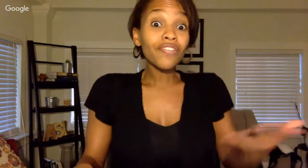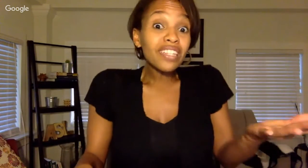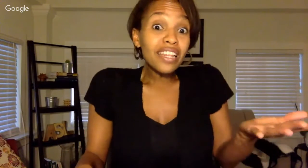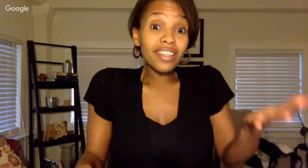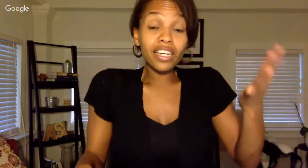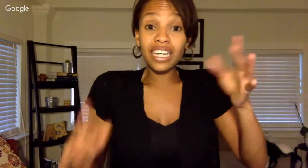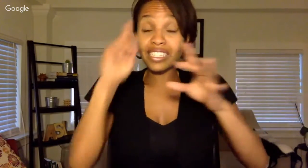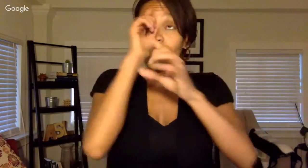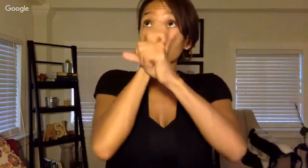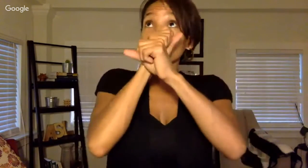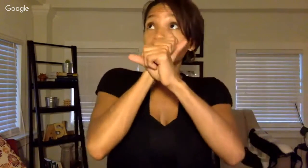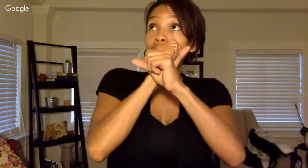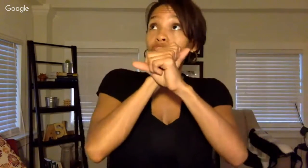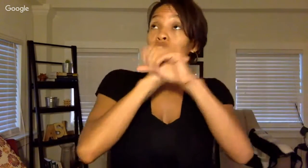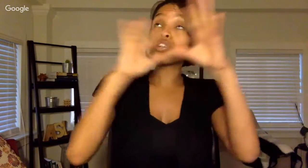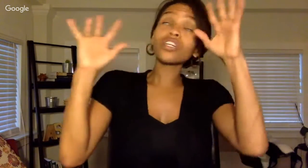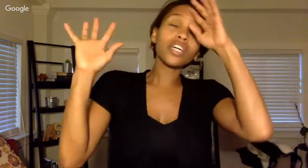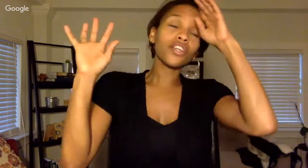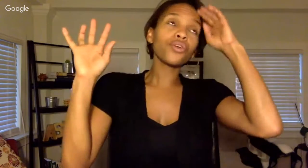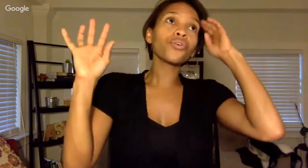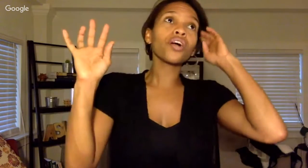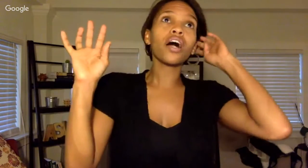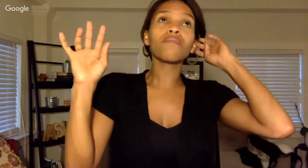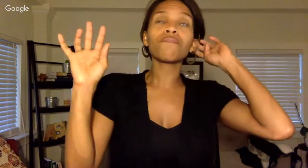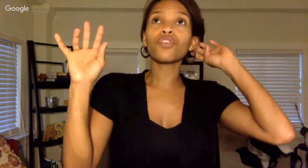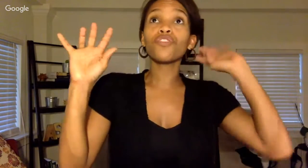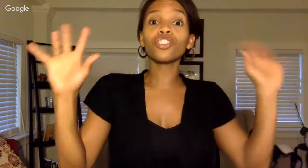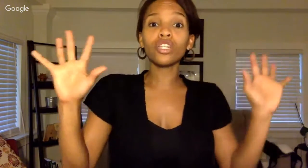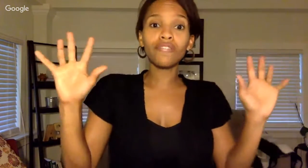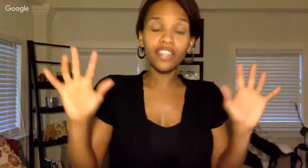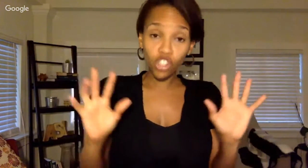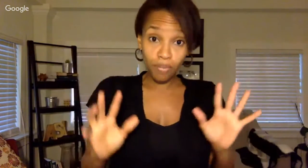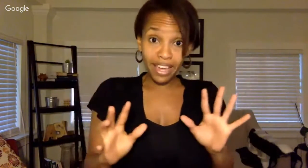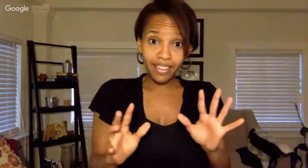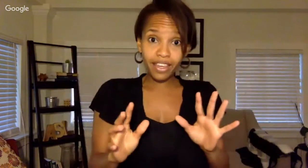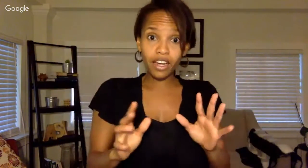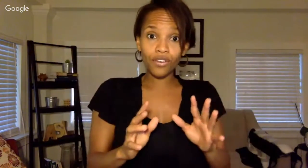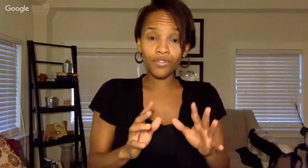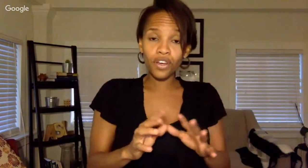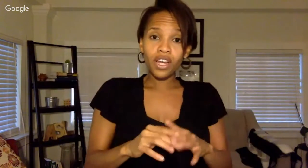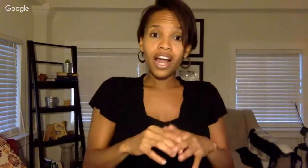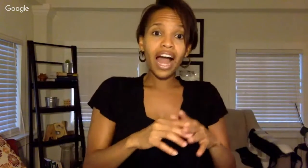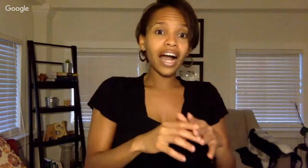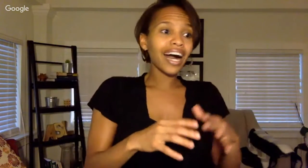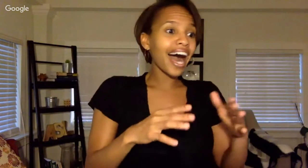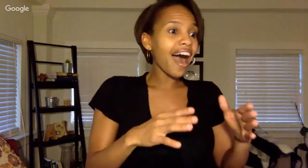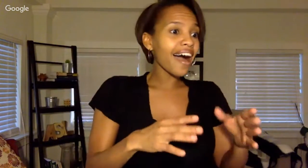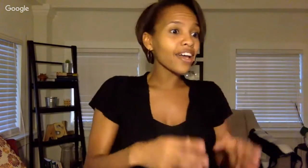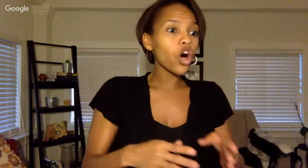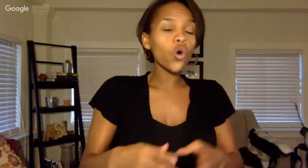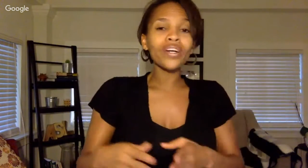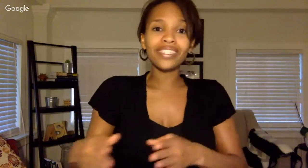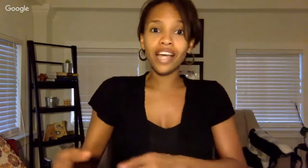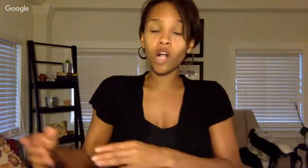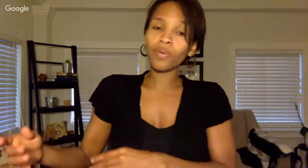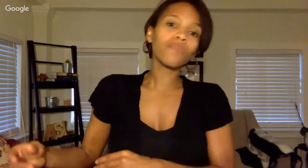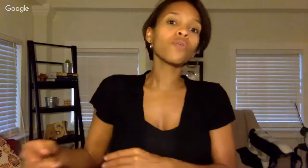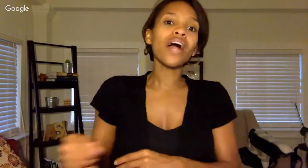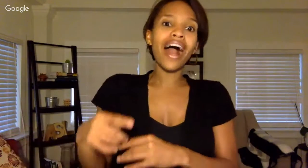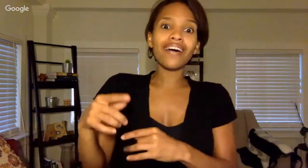even consider in your vision of this, you may think of I always tell people